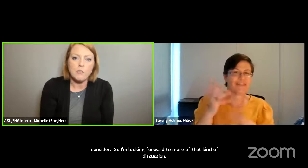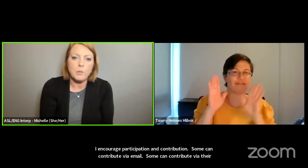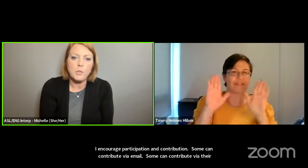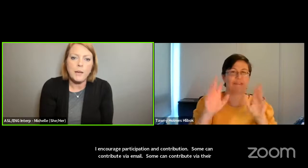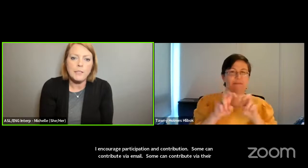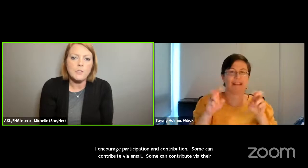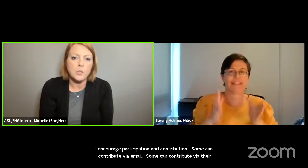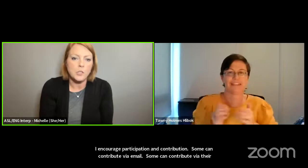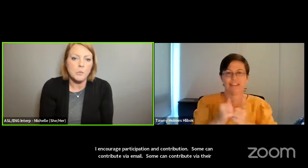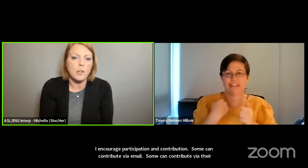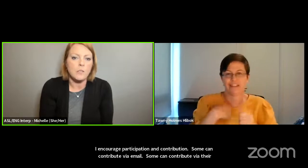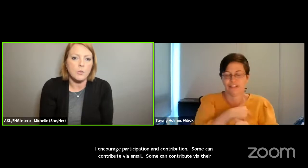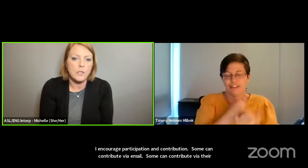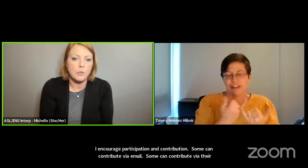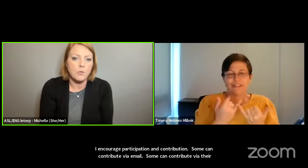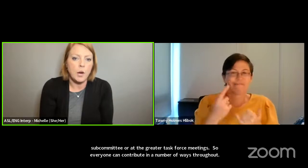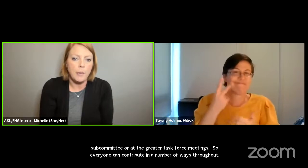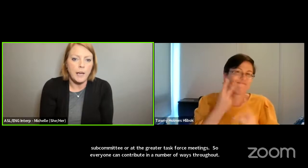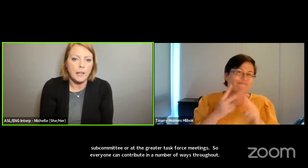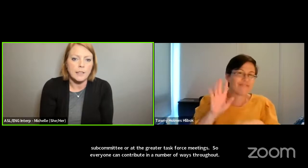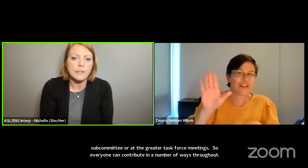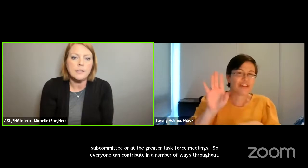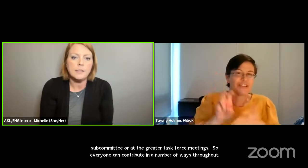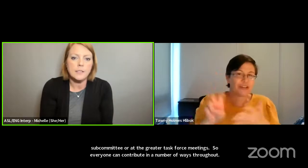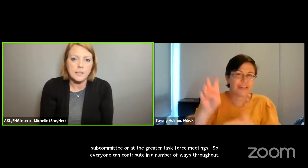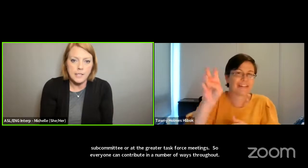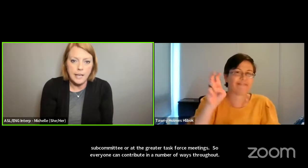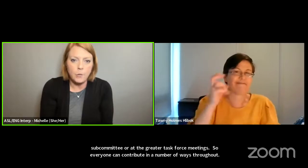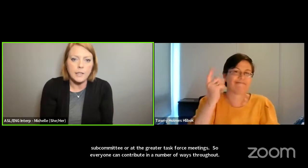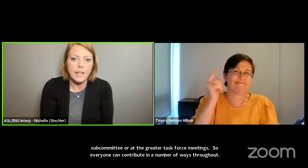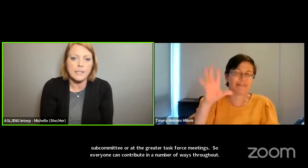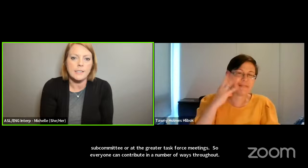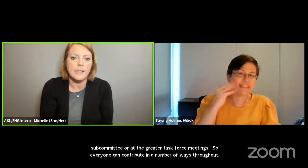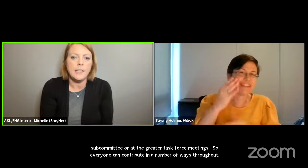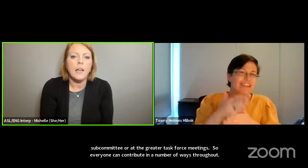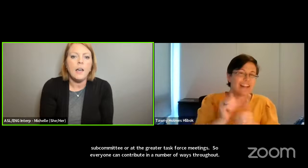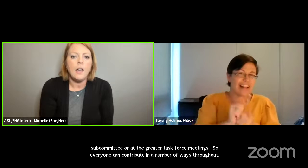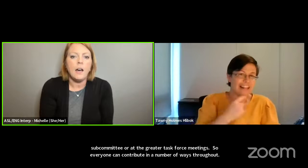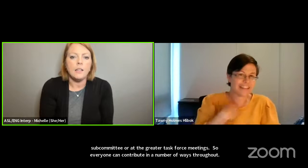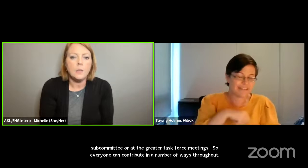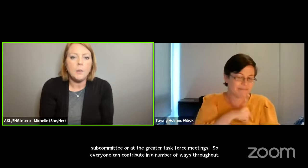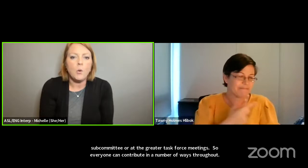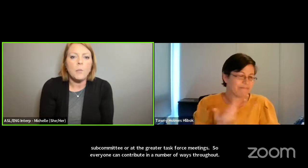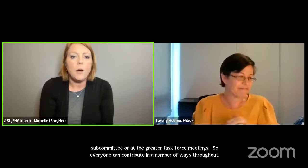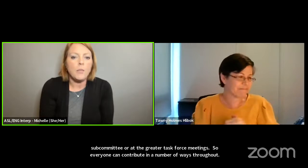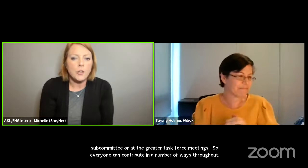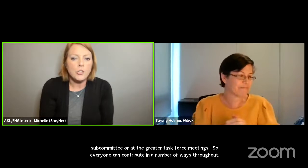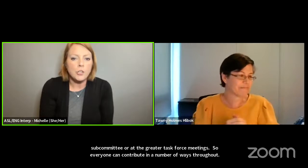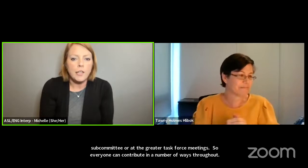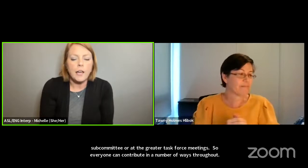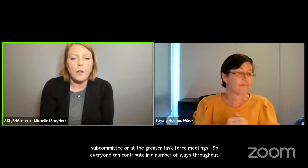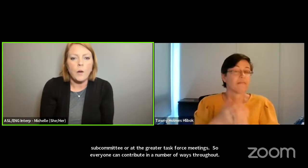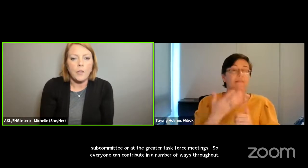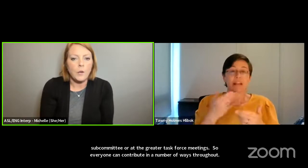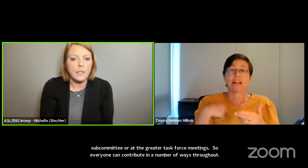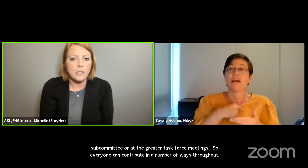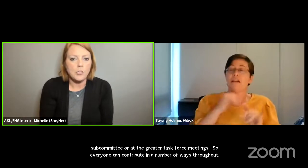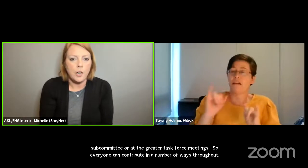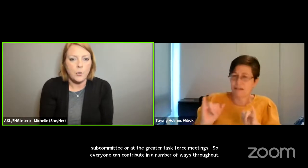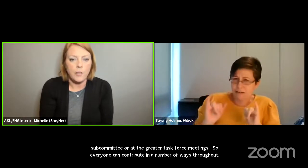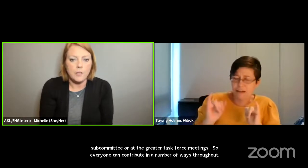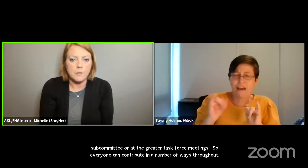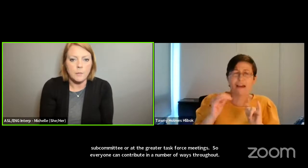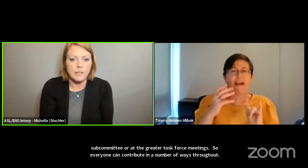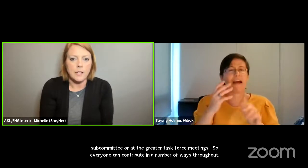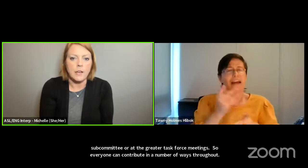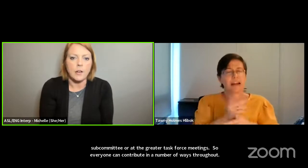diverse range of perspectives, which is part of the reason for our panelists today. We'd like to see a little bit more about their journey and what they're willing to